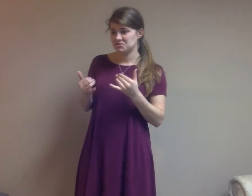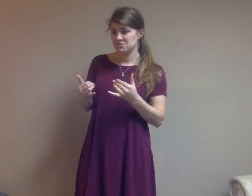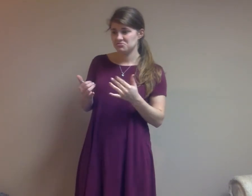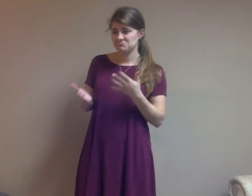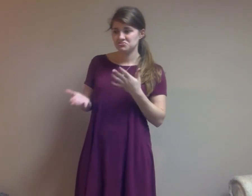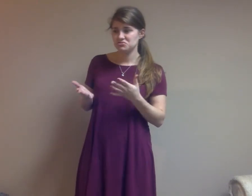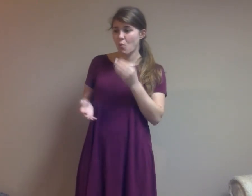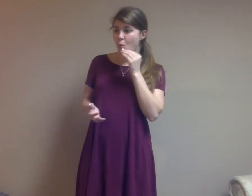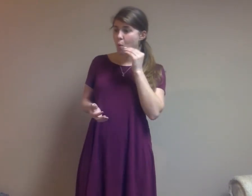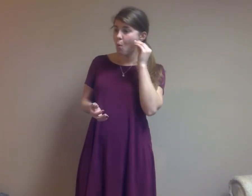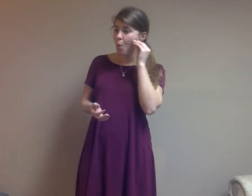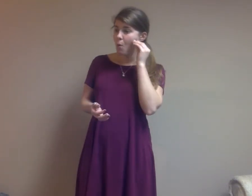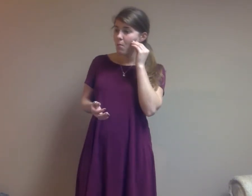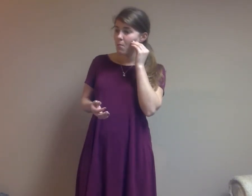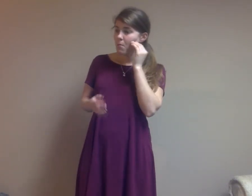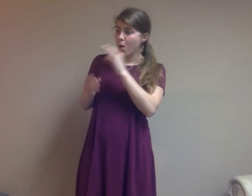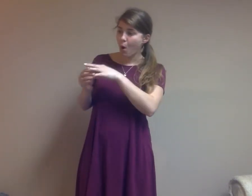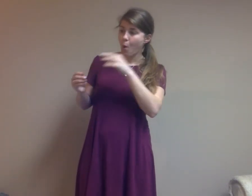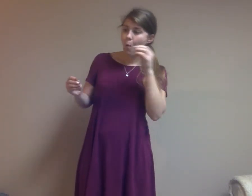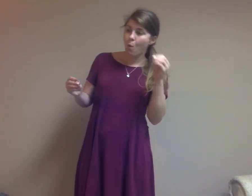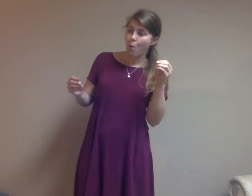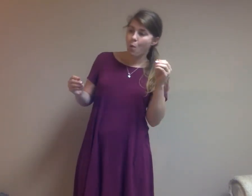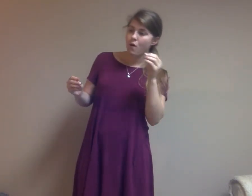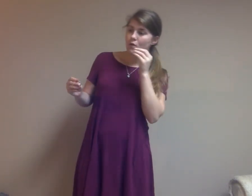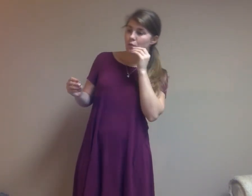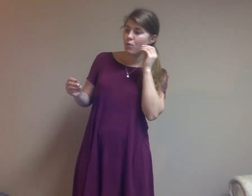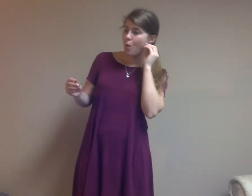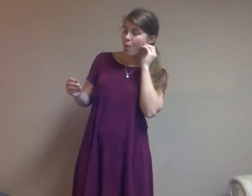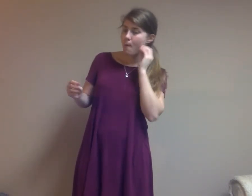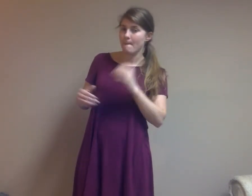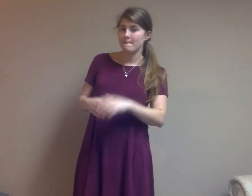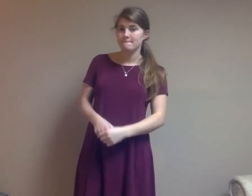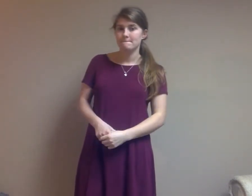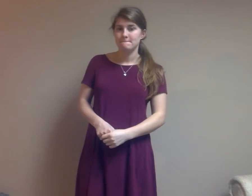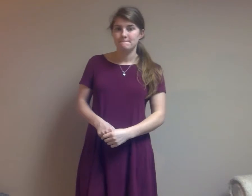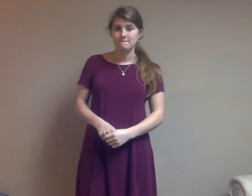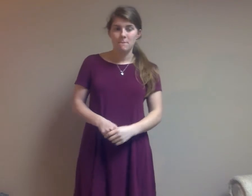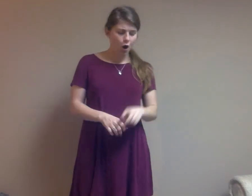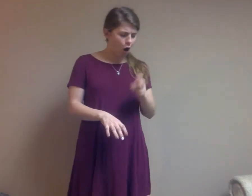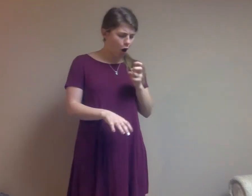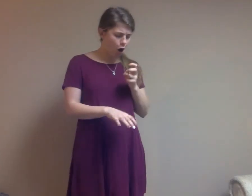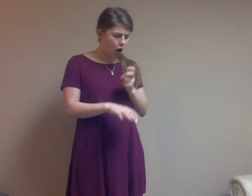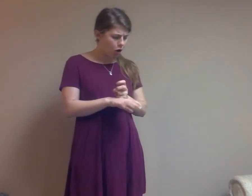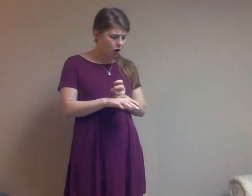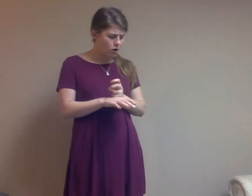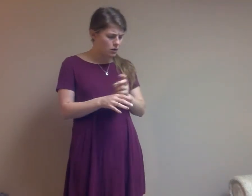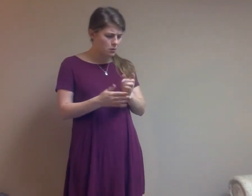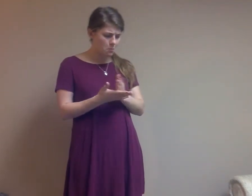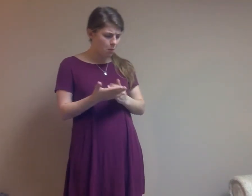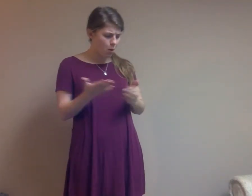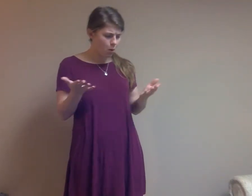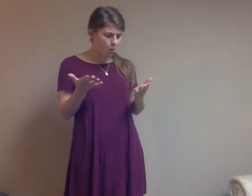what's the most difficult bit about it? Not seeing your mum, that's the only bit. Do you miss her? Yeah.